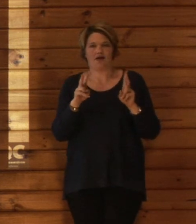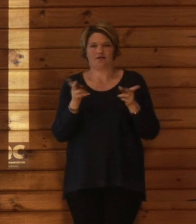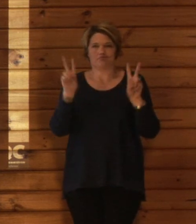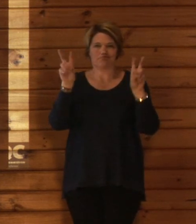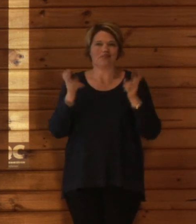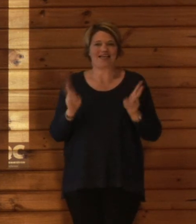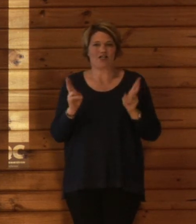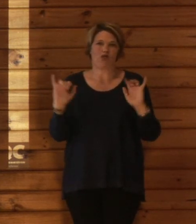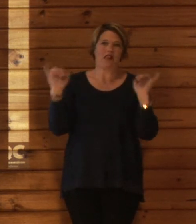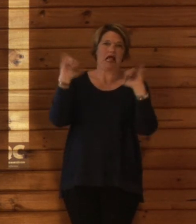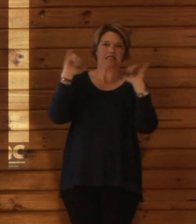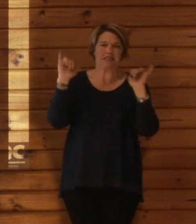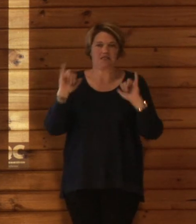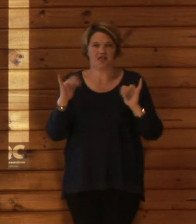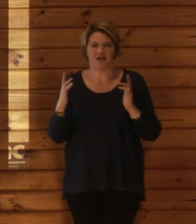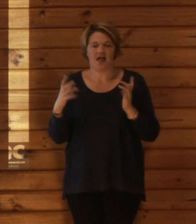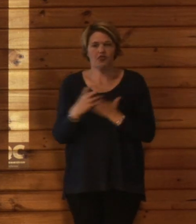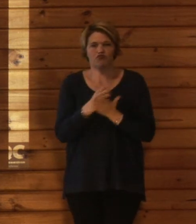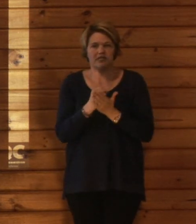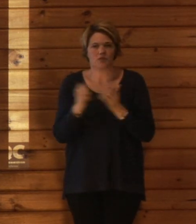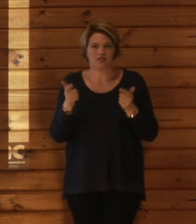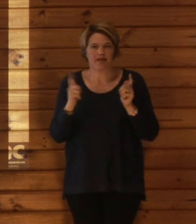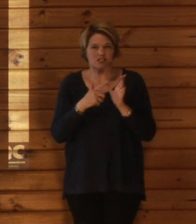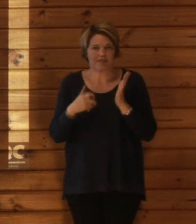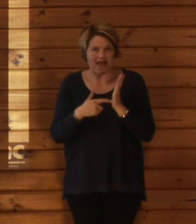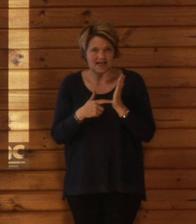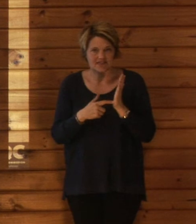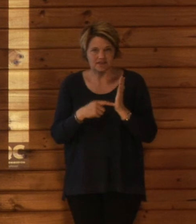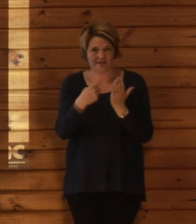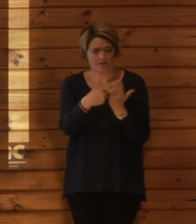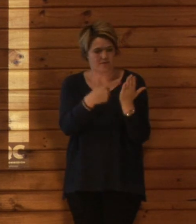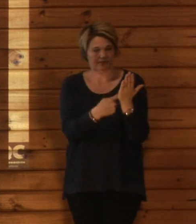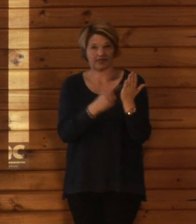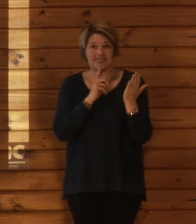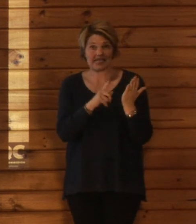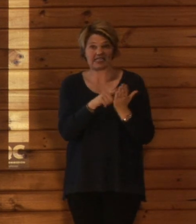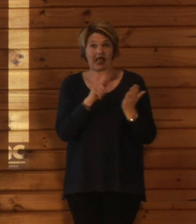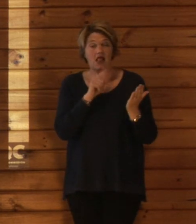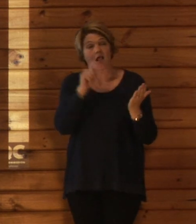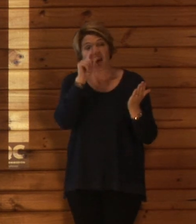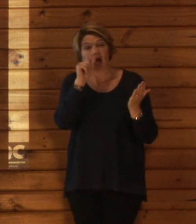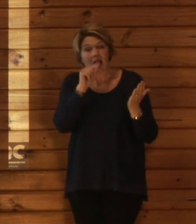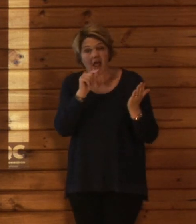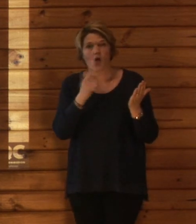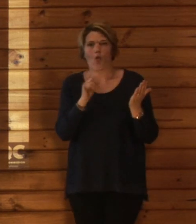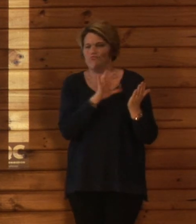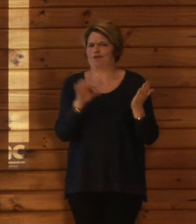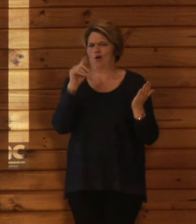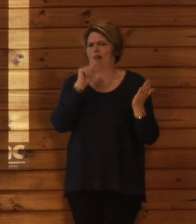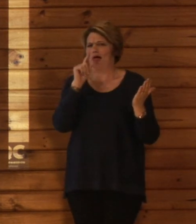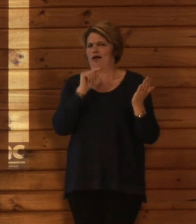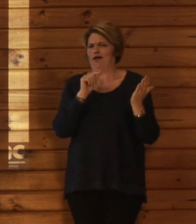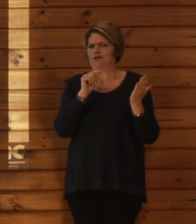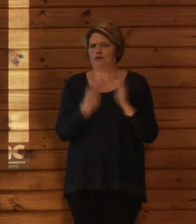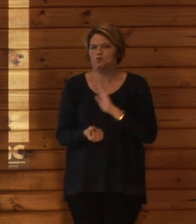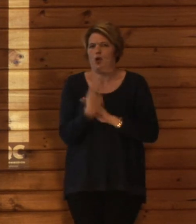Act starts to break between whether a hazard is likely or not likely to occur and to impact the property. So that's what a lot of the